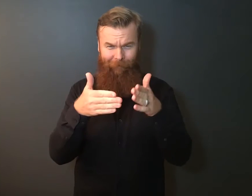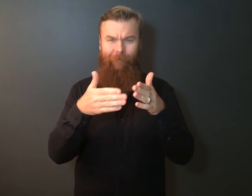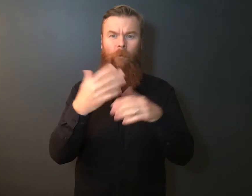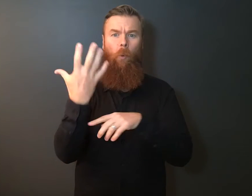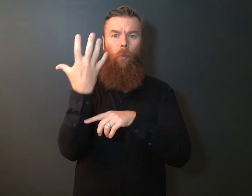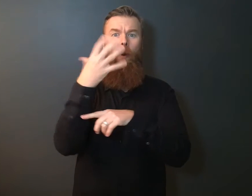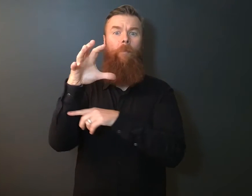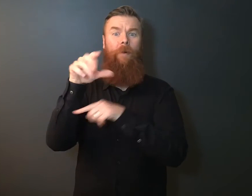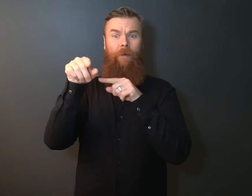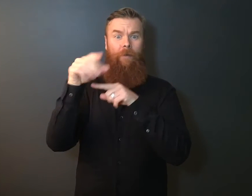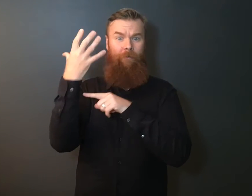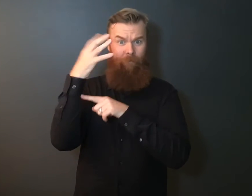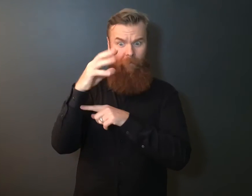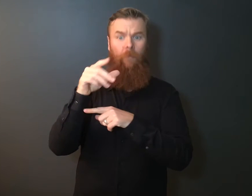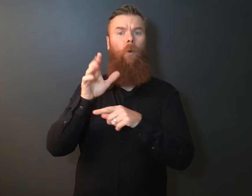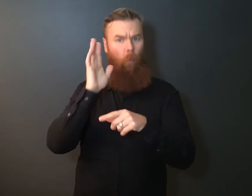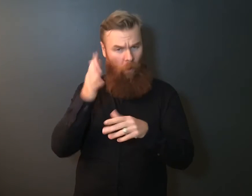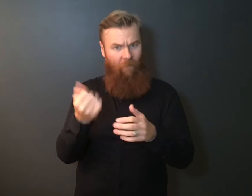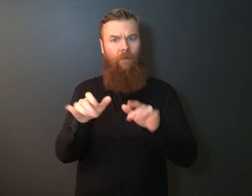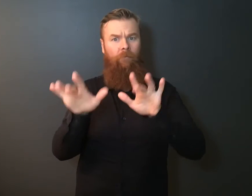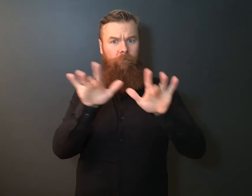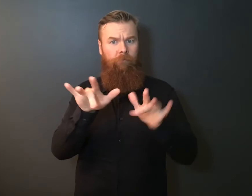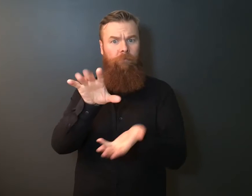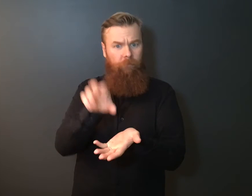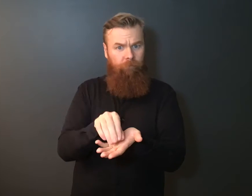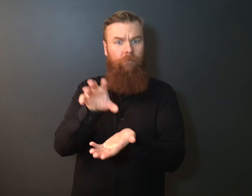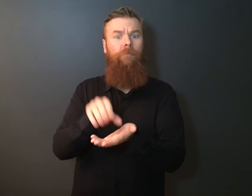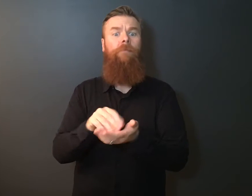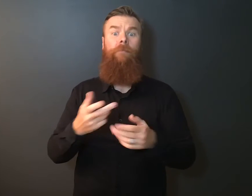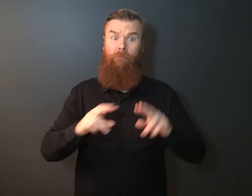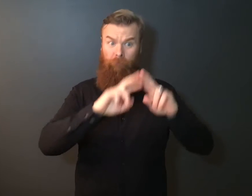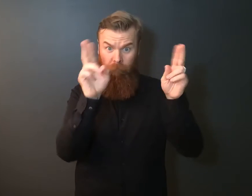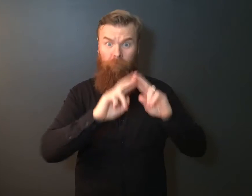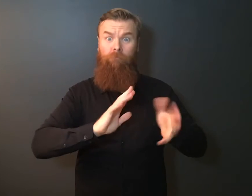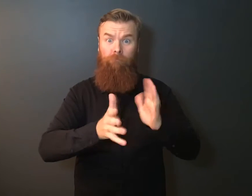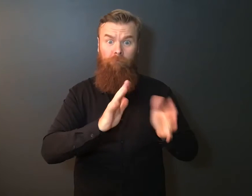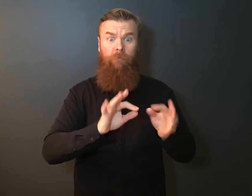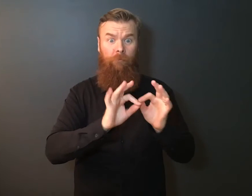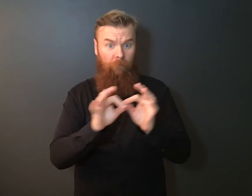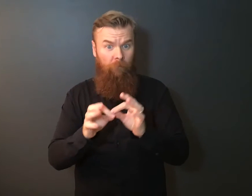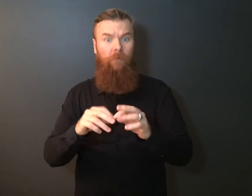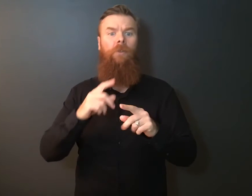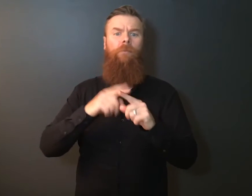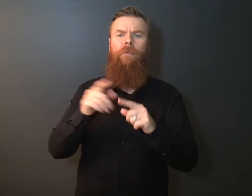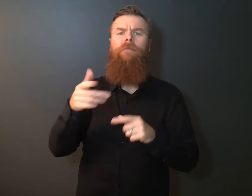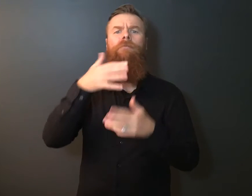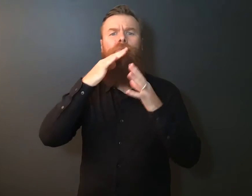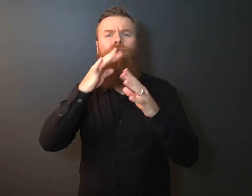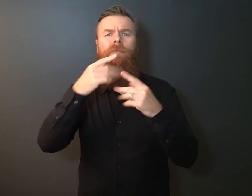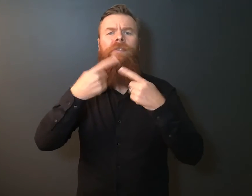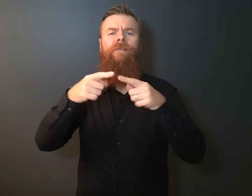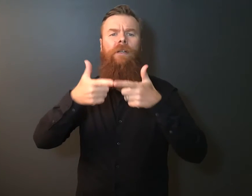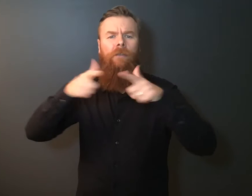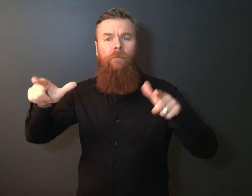international interpretation, language interpretation in French and Spanish, and real-time captioning